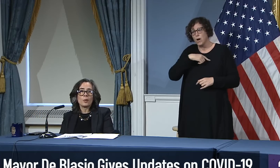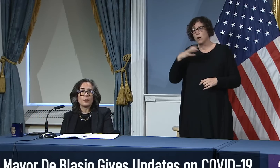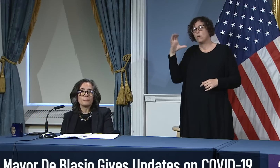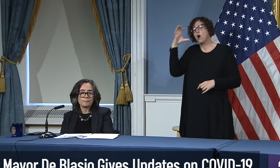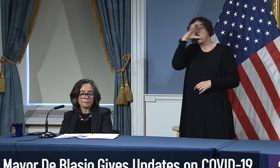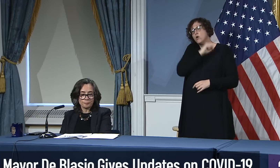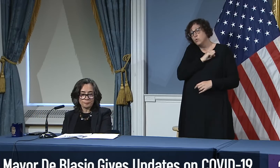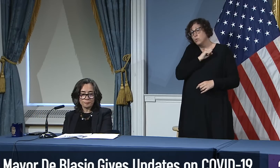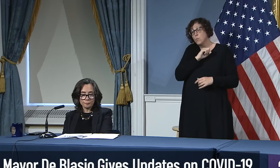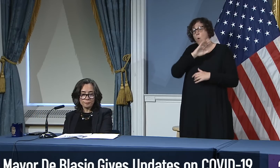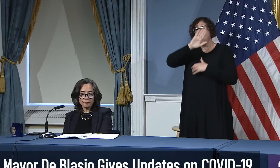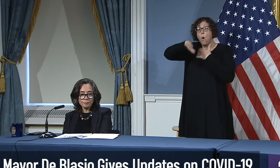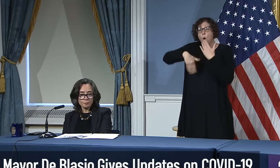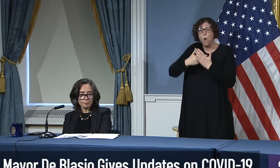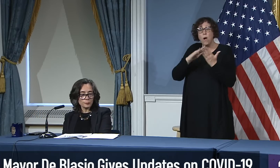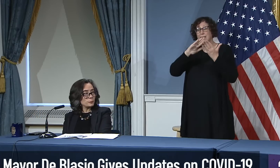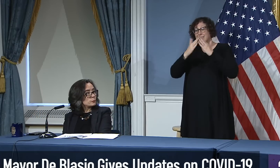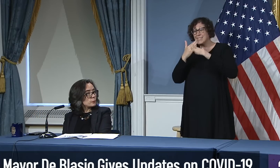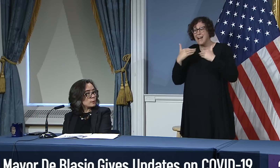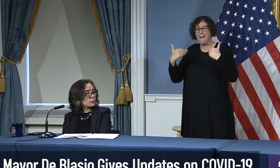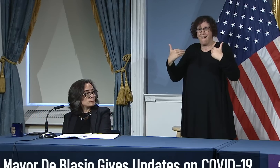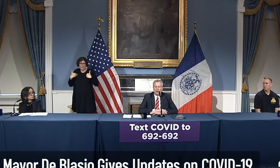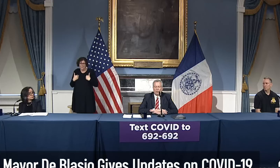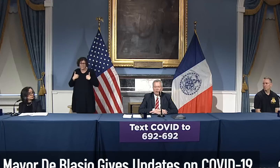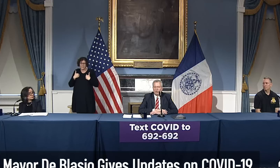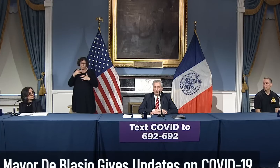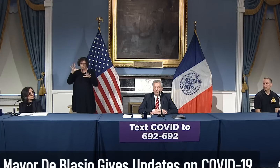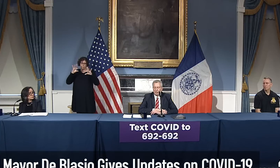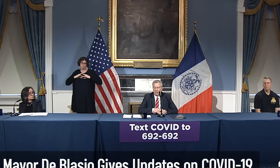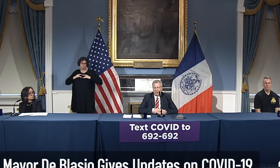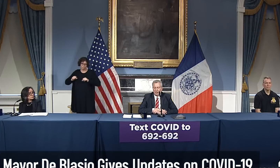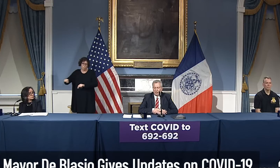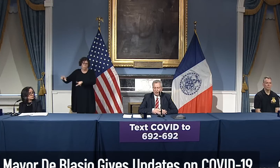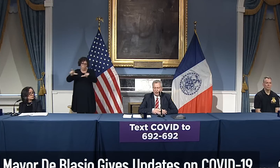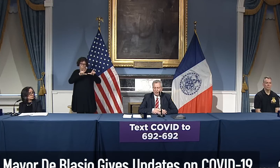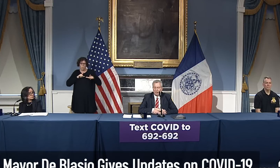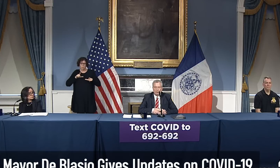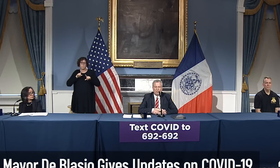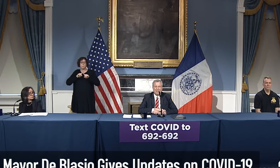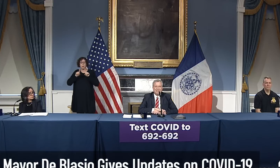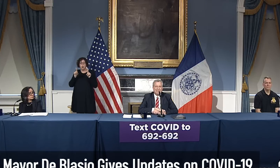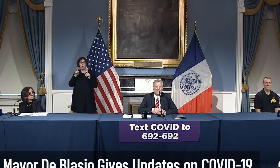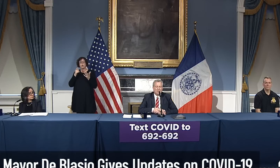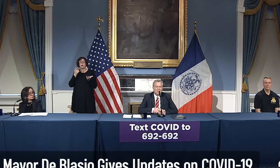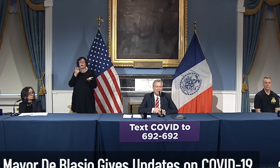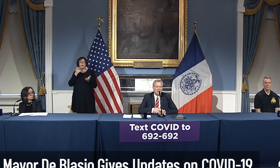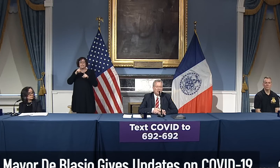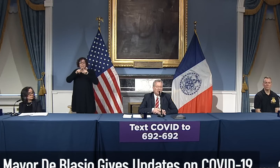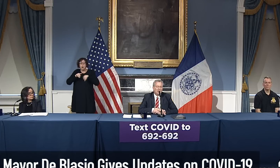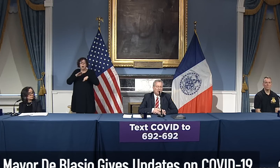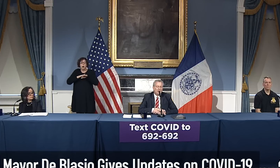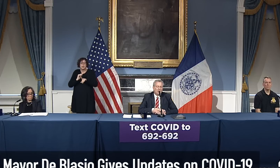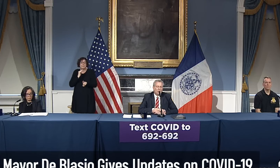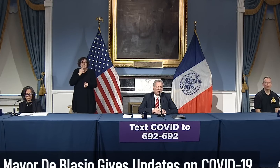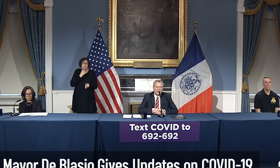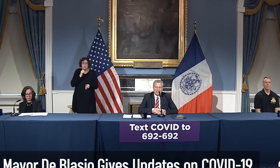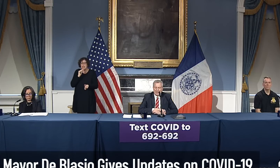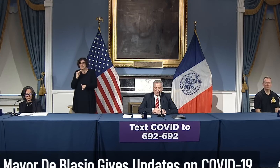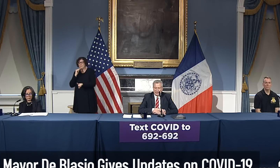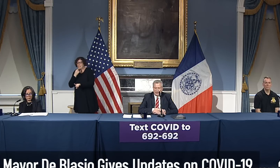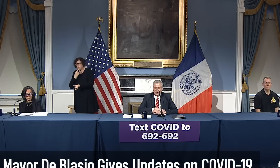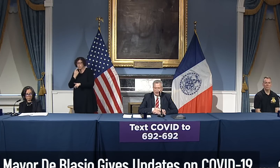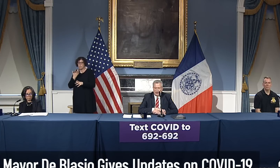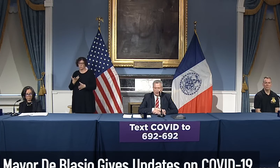feet apart. Shana, I'd also say, we're still in a situation of tremendous scarcity